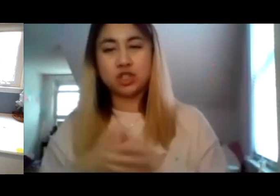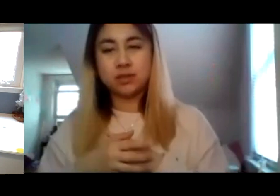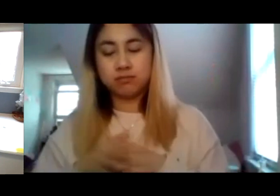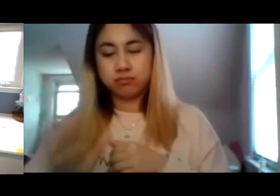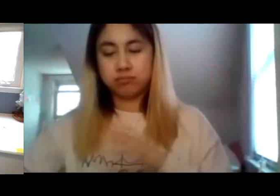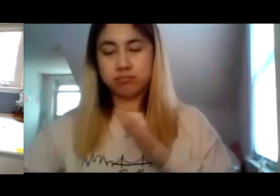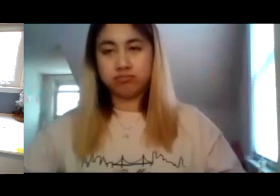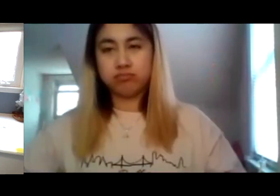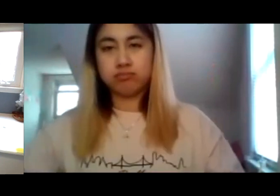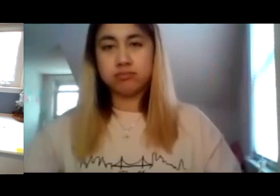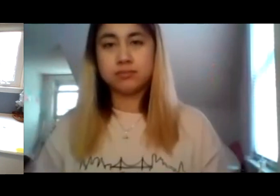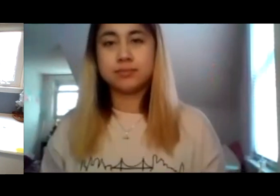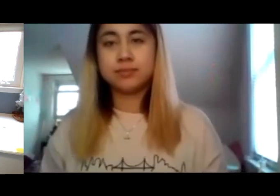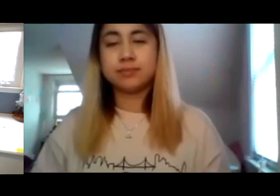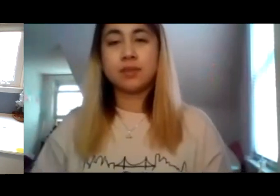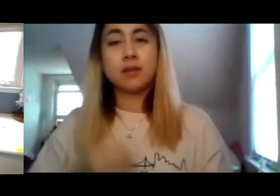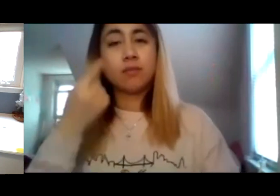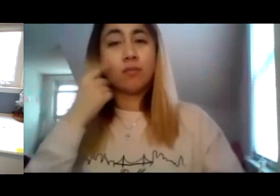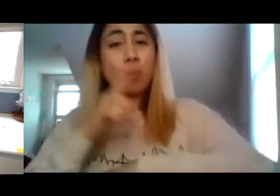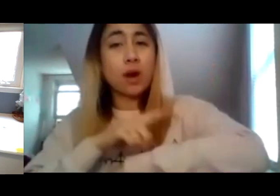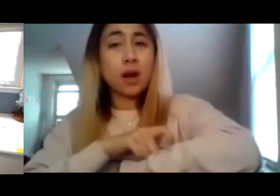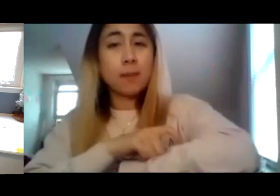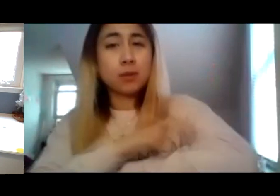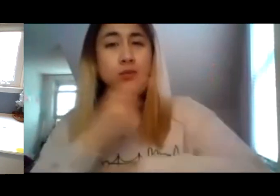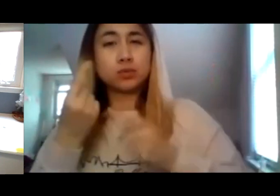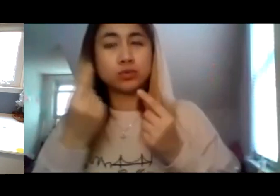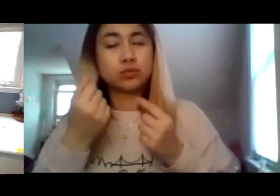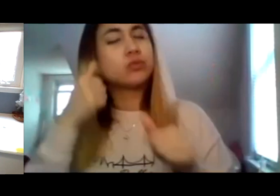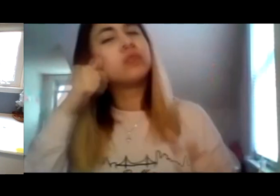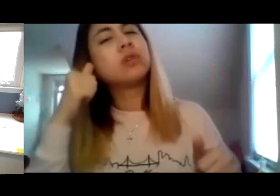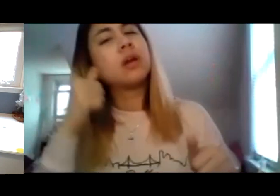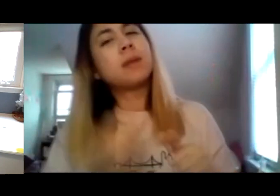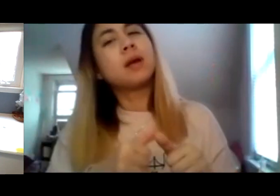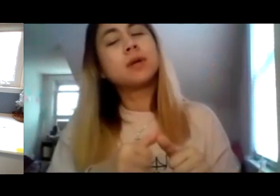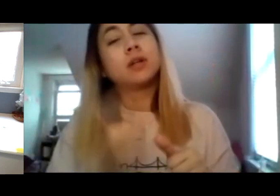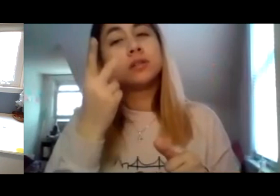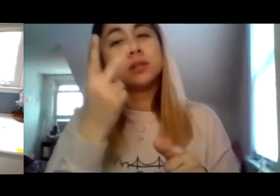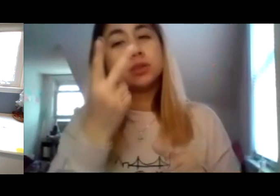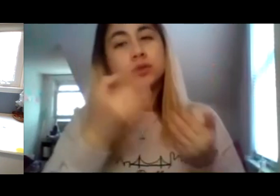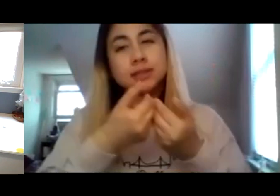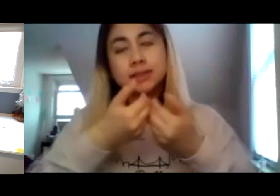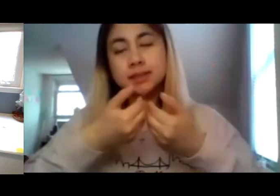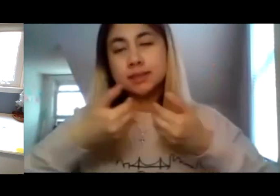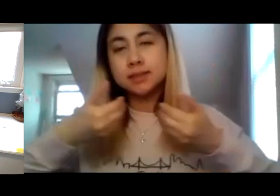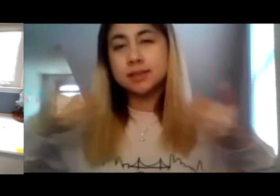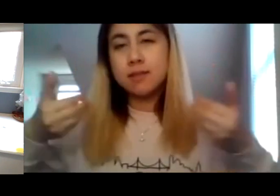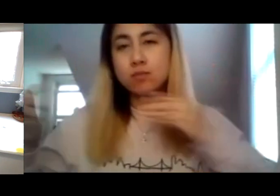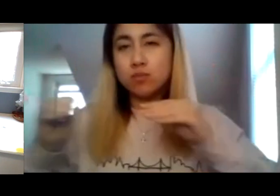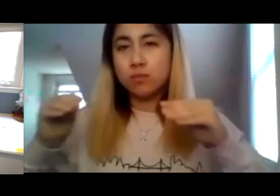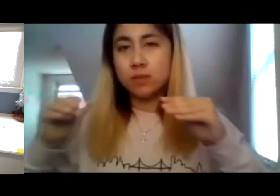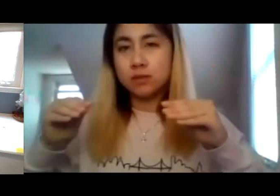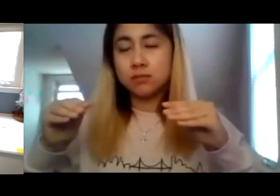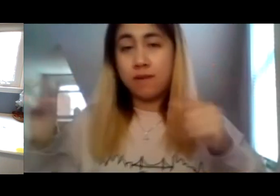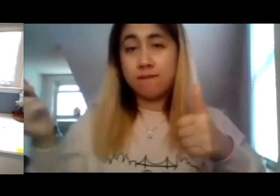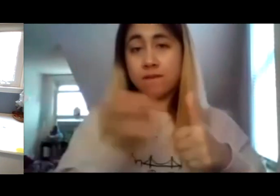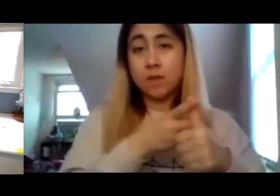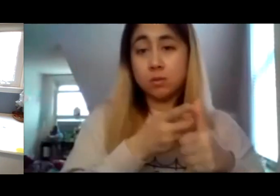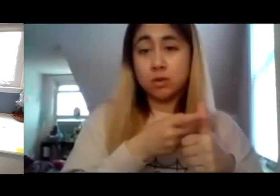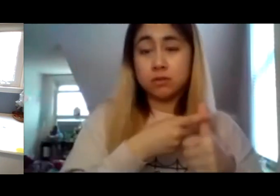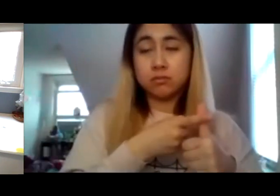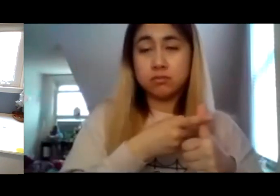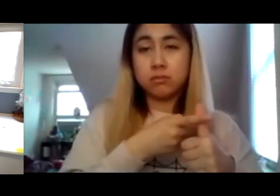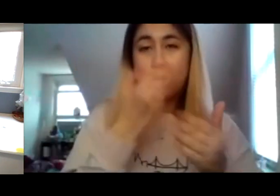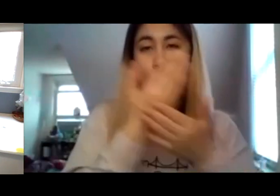And for our caterpillar crawl, we just have to remember that we're doing two separate movements. So one is we walk